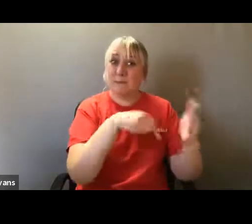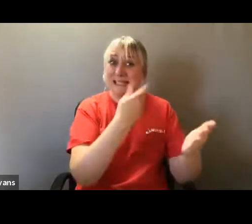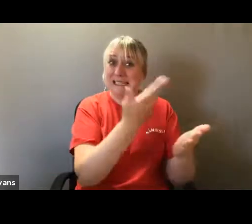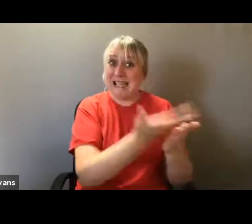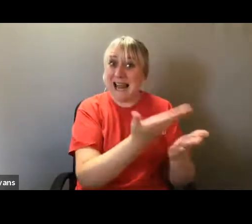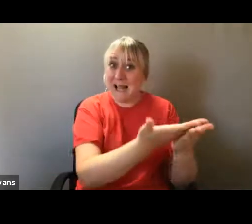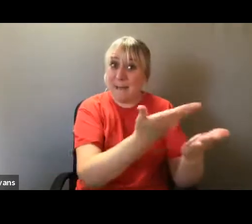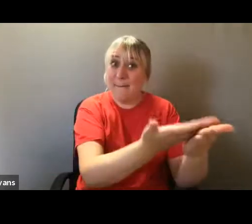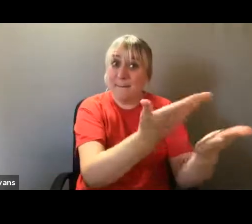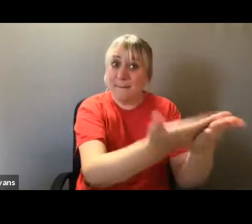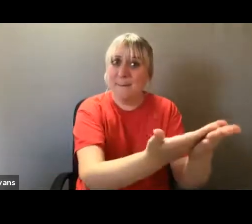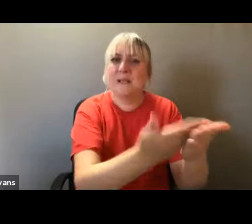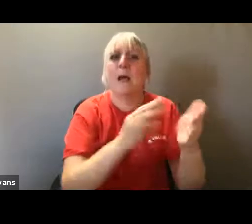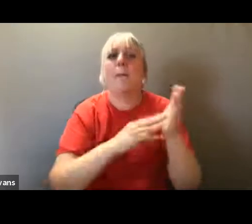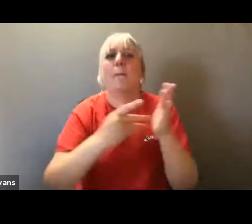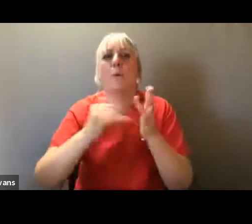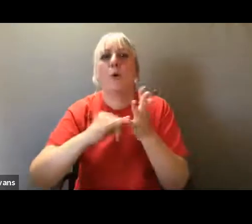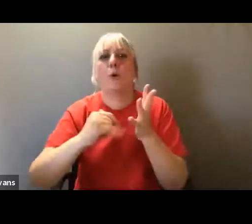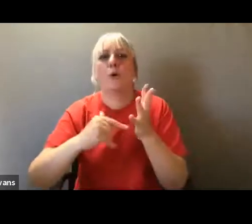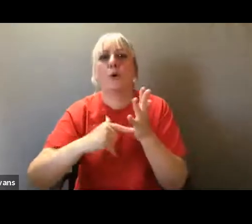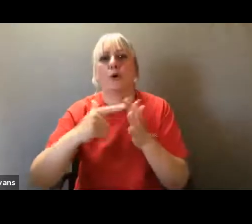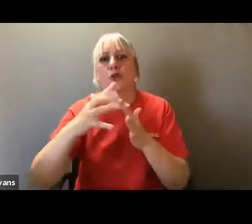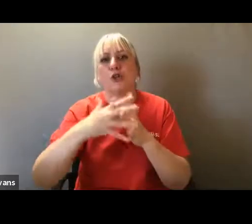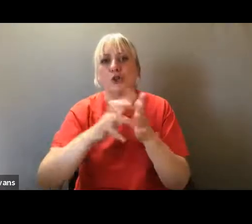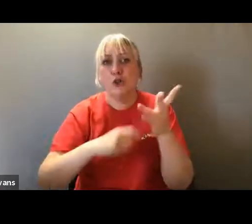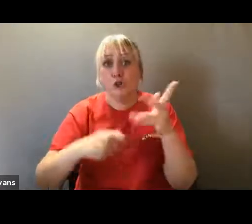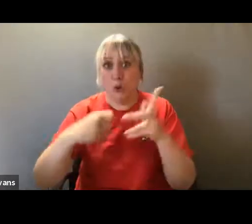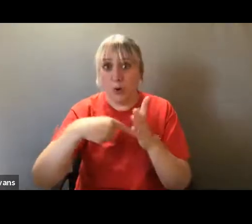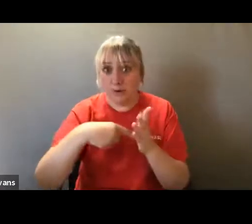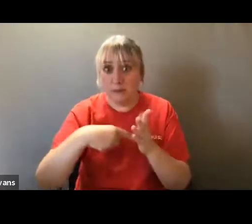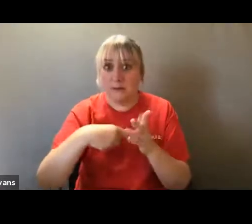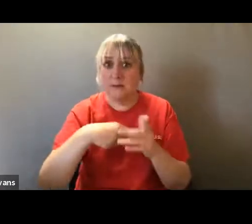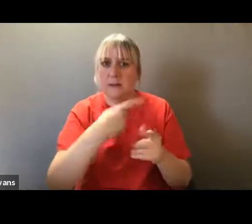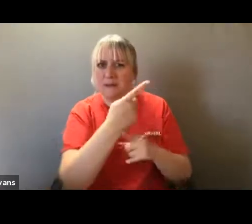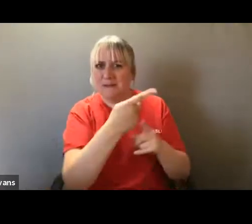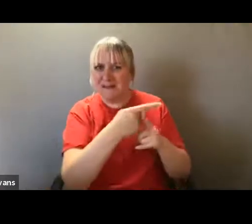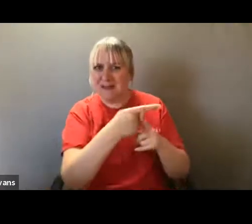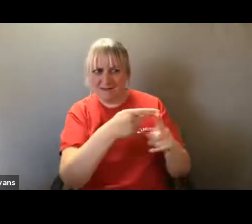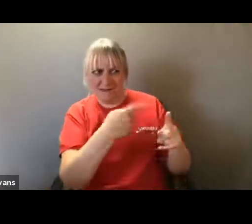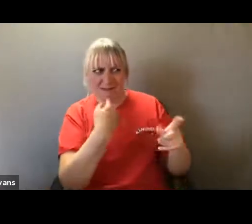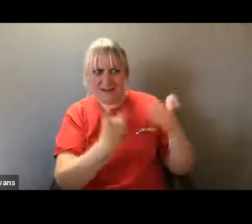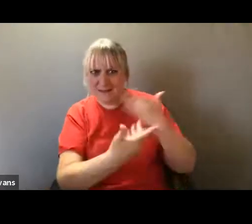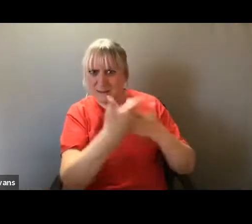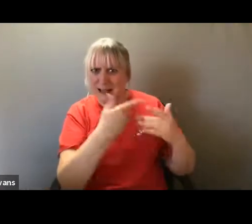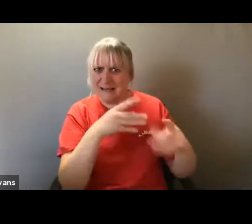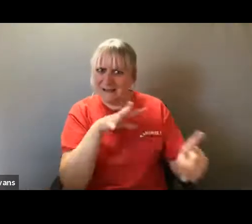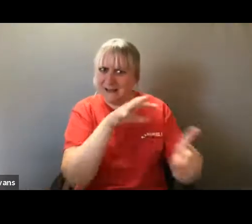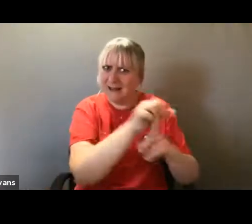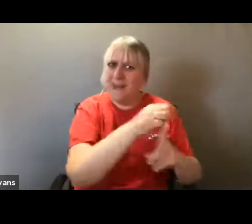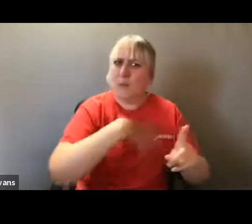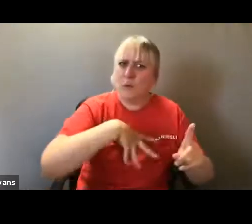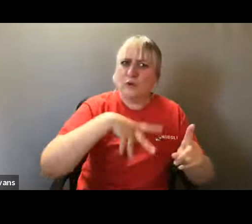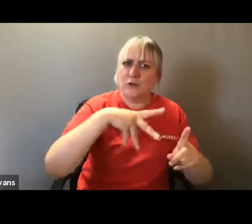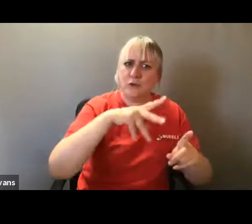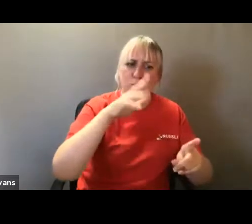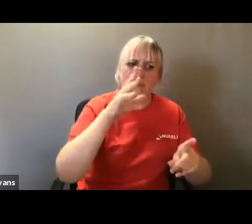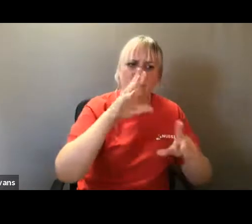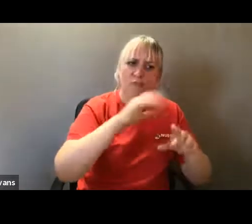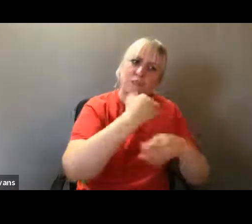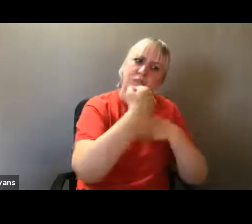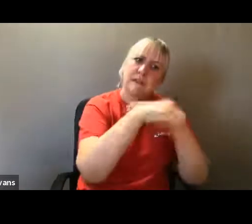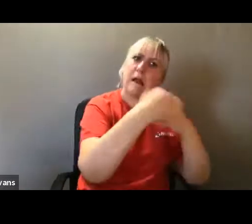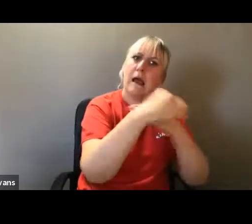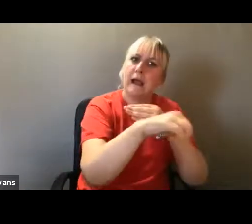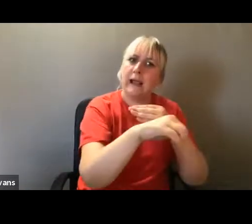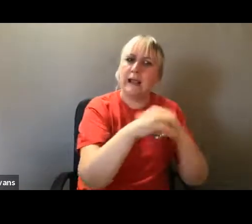Stewart. The role of the biopsychosocial model in welfare reform is also explained in a seminal article